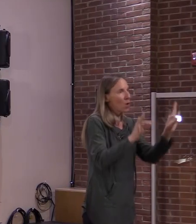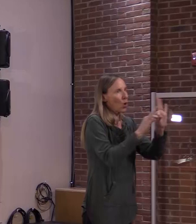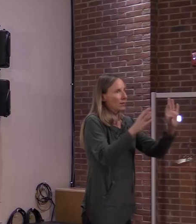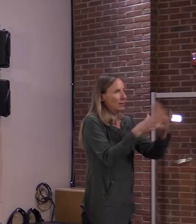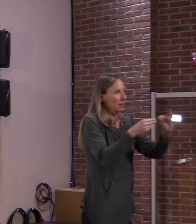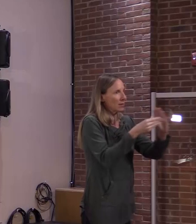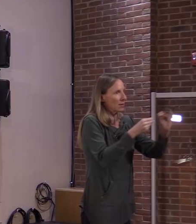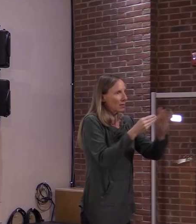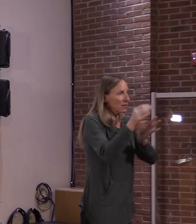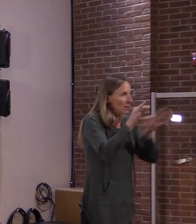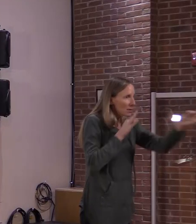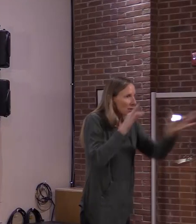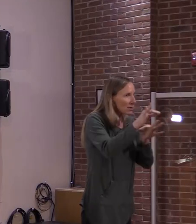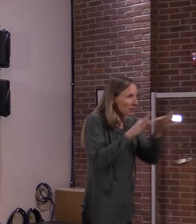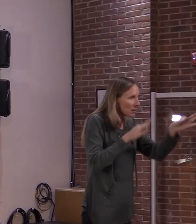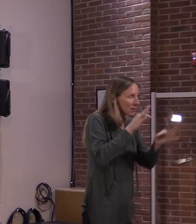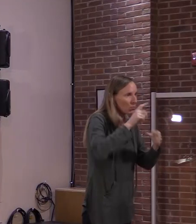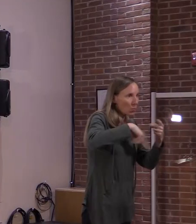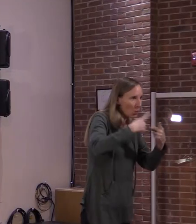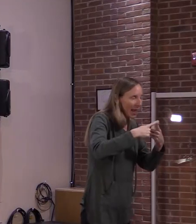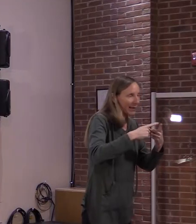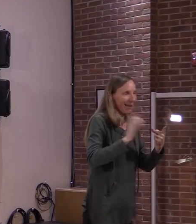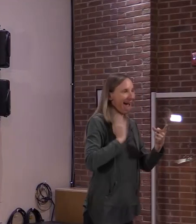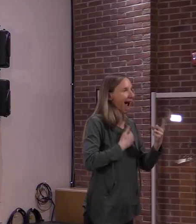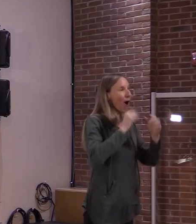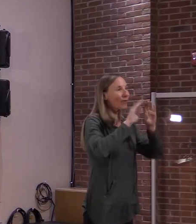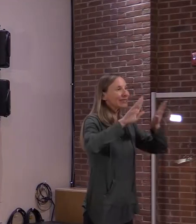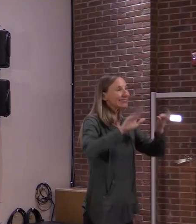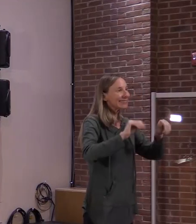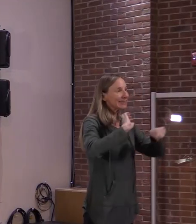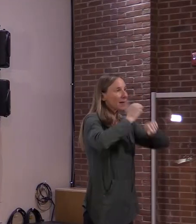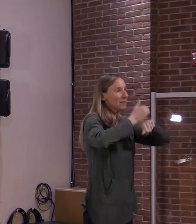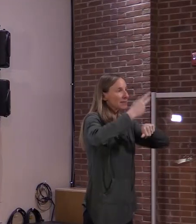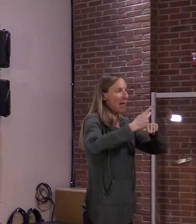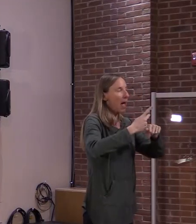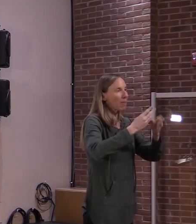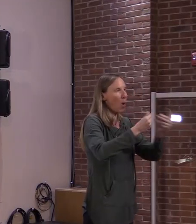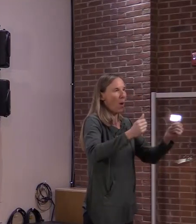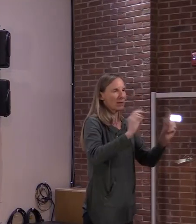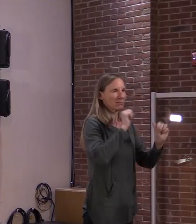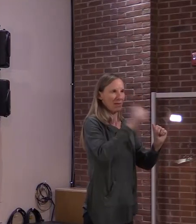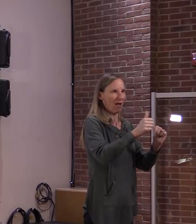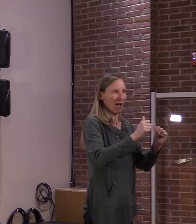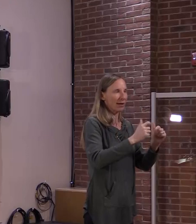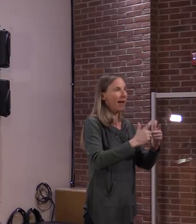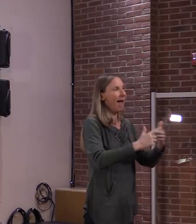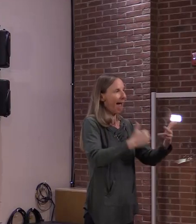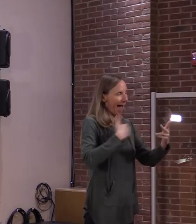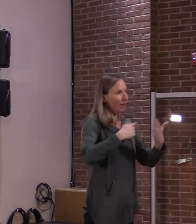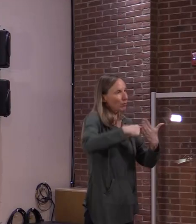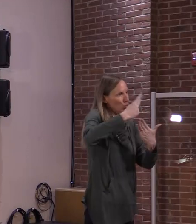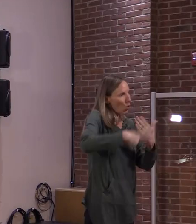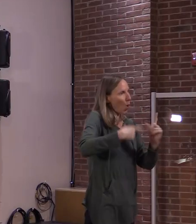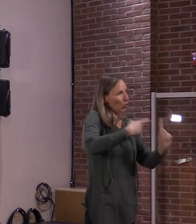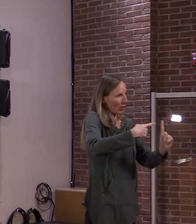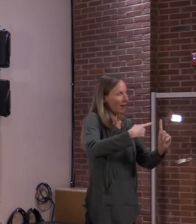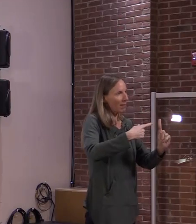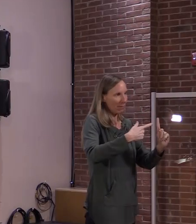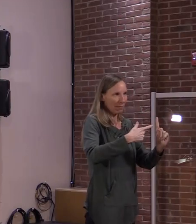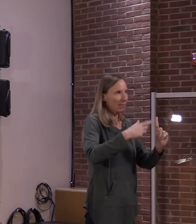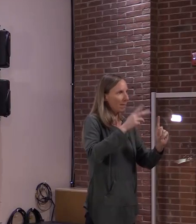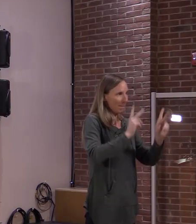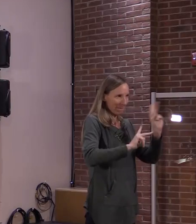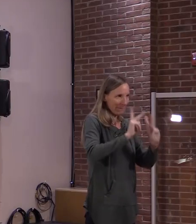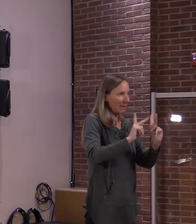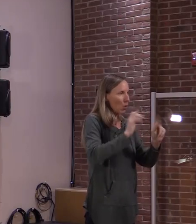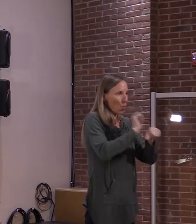the infrastructure doesn't go away. We have an immunization program. This is their day-to-day job,